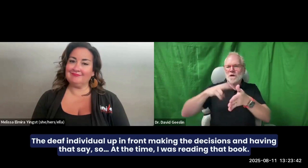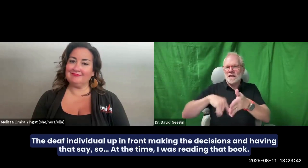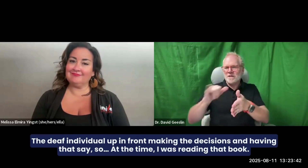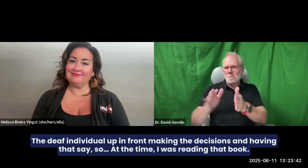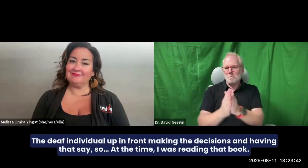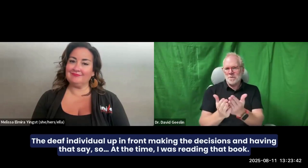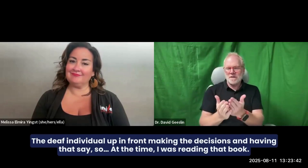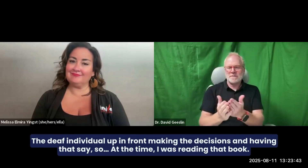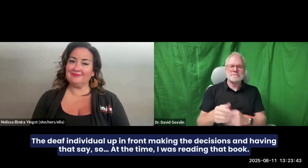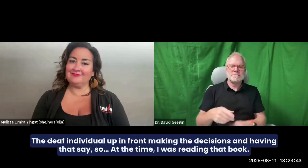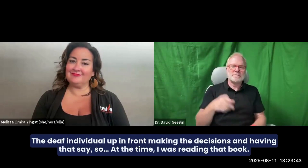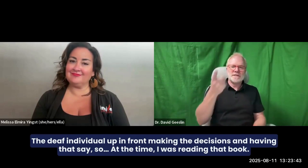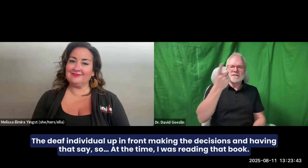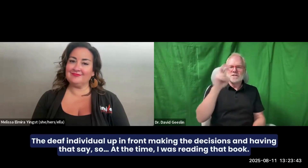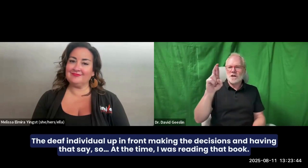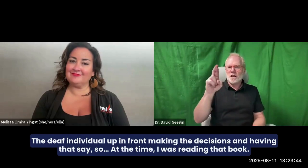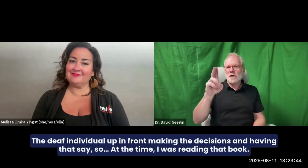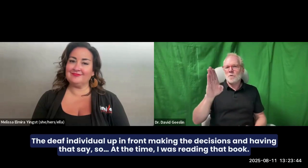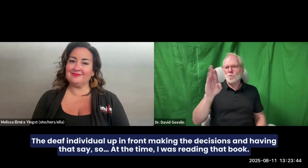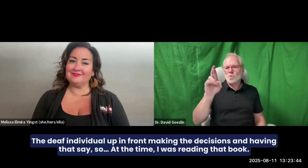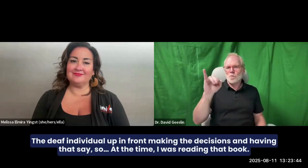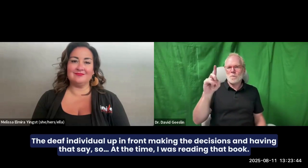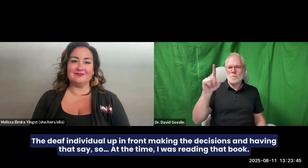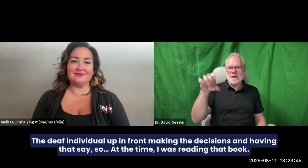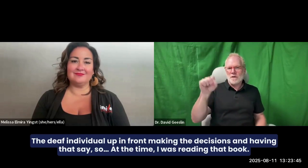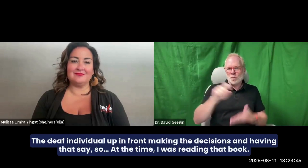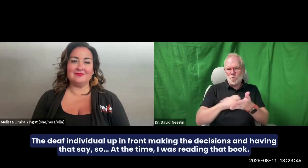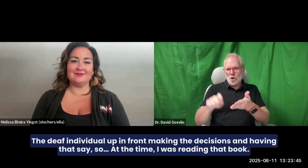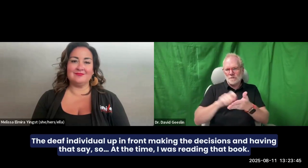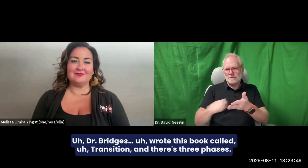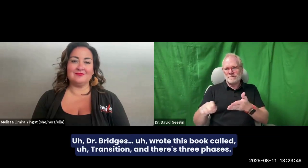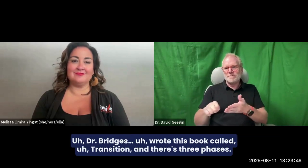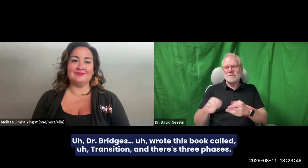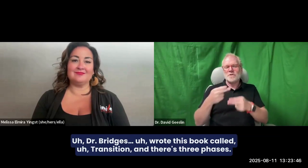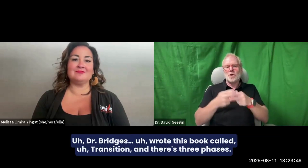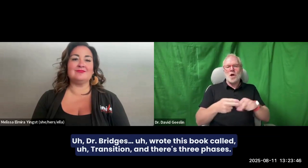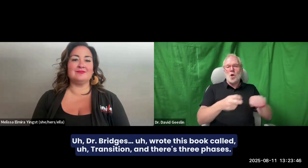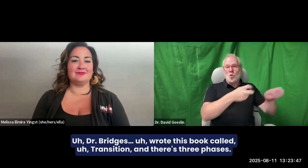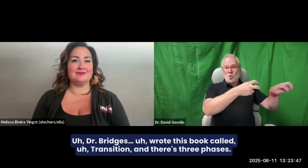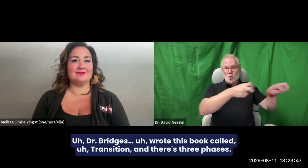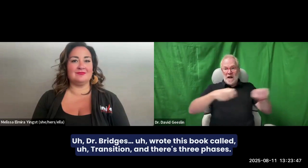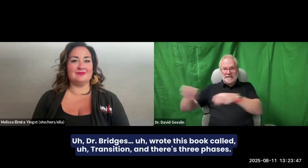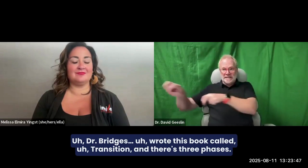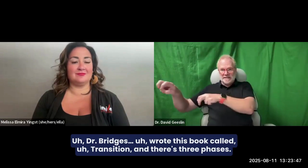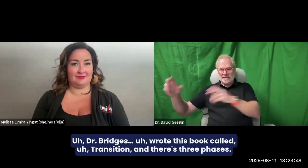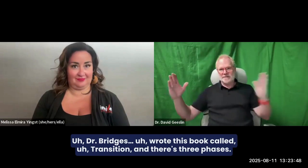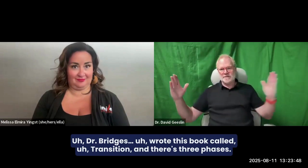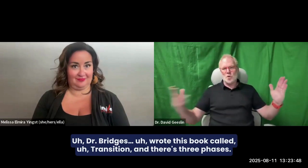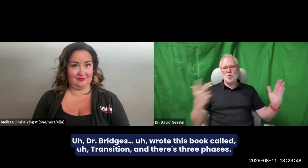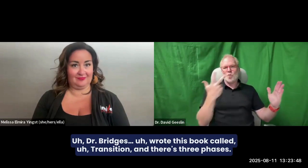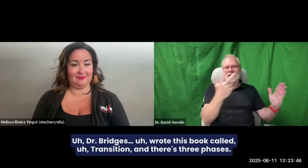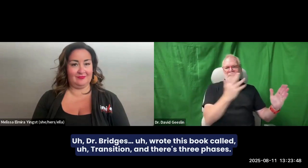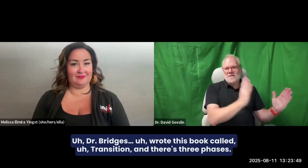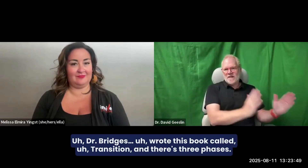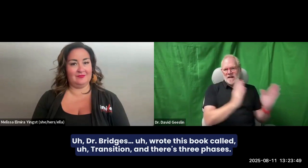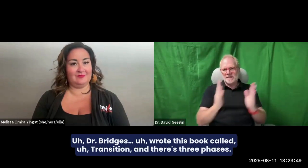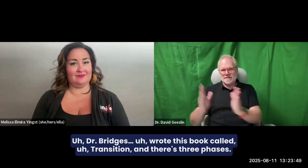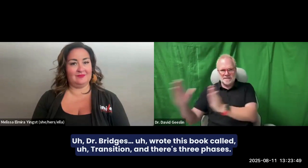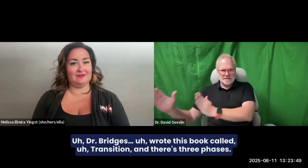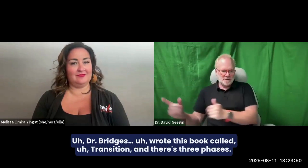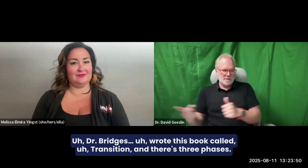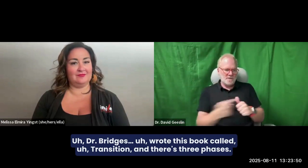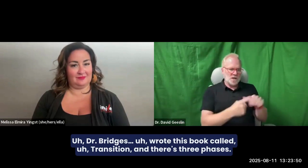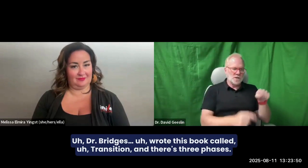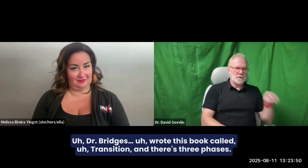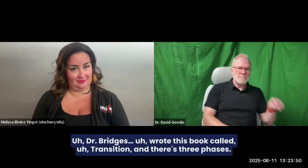having that say. So at the time, I was reading that book. Dr. Bridges wrote this